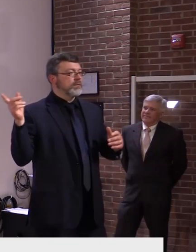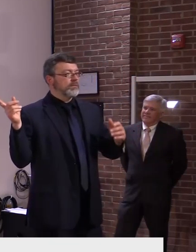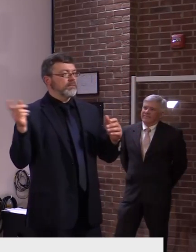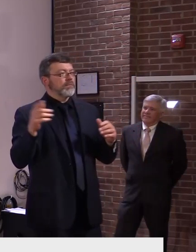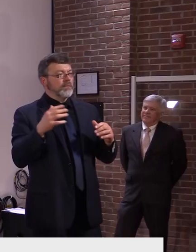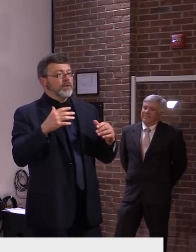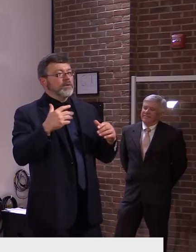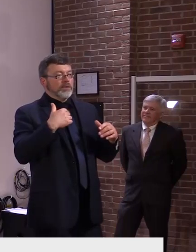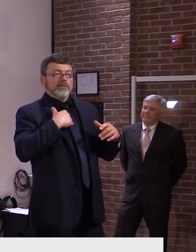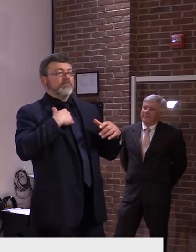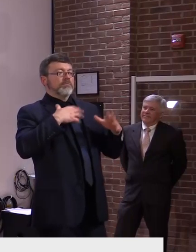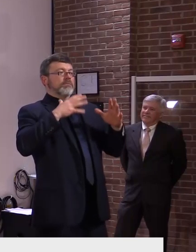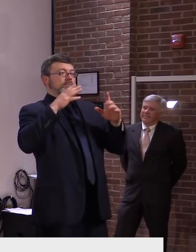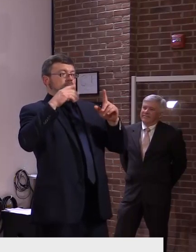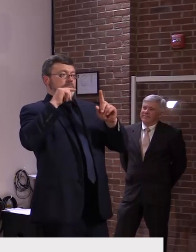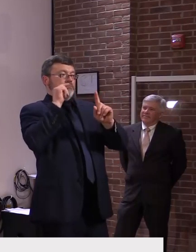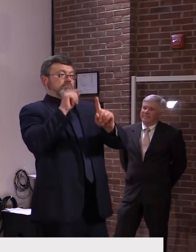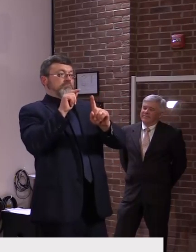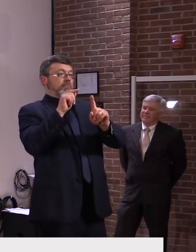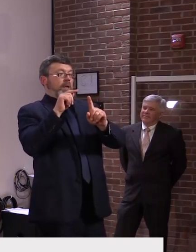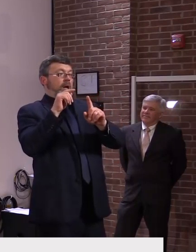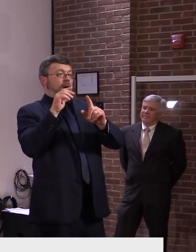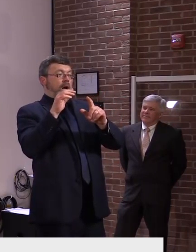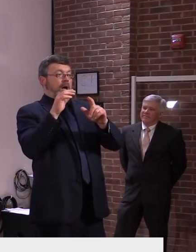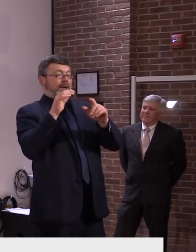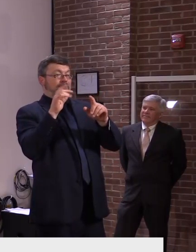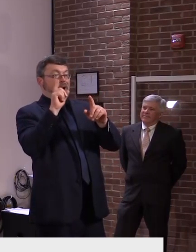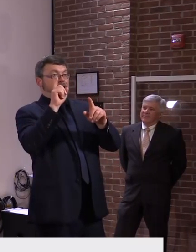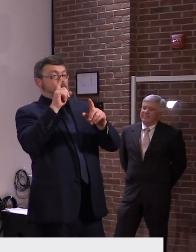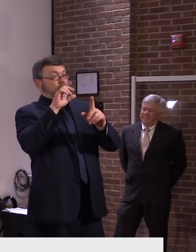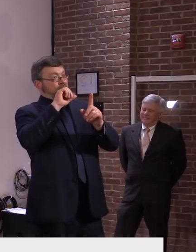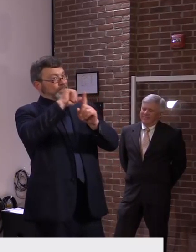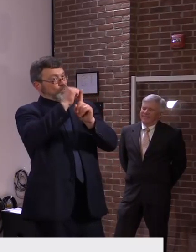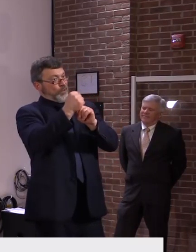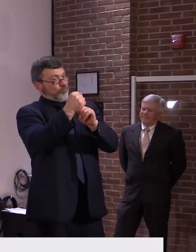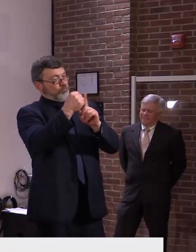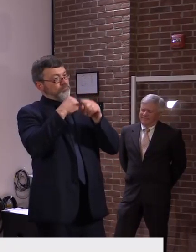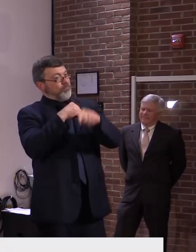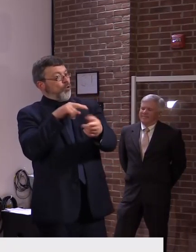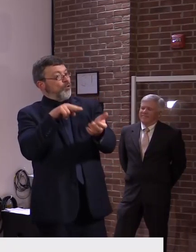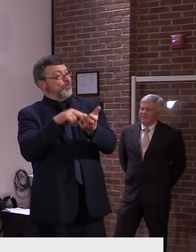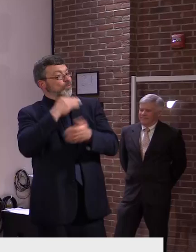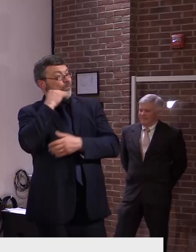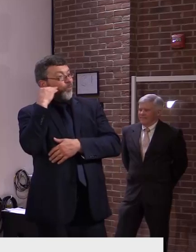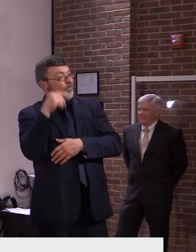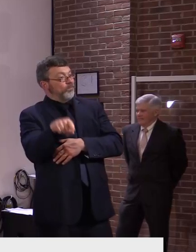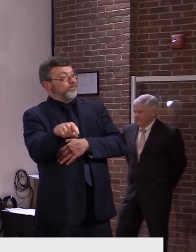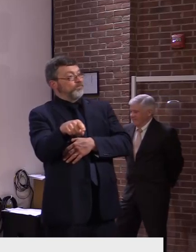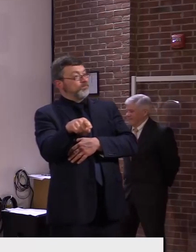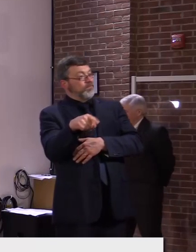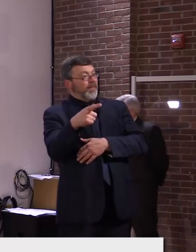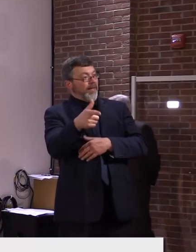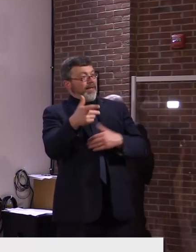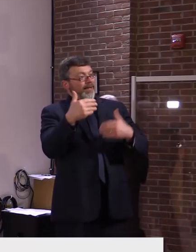is the most vulnerable population, is any indicator, the answer is yes. The goal is